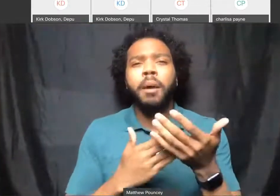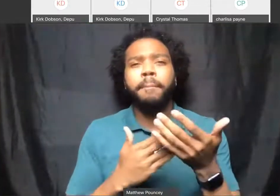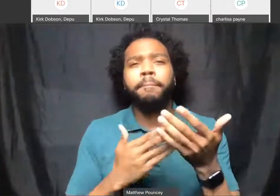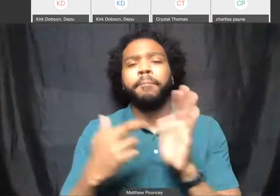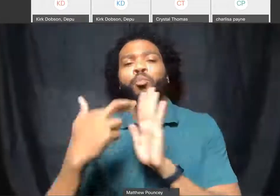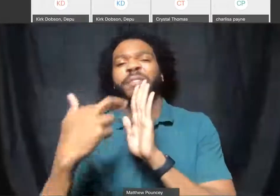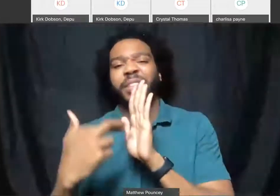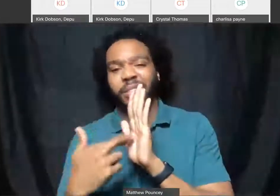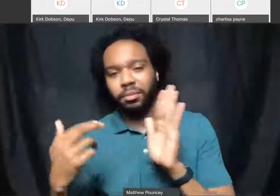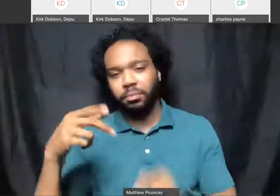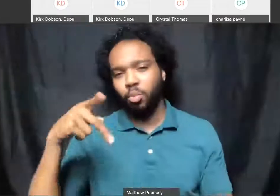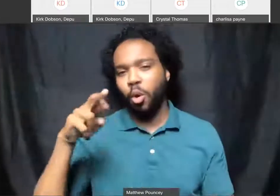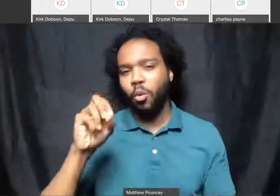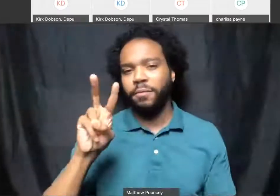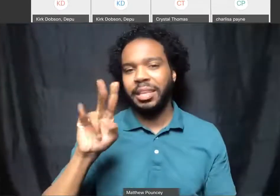in the